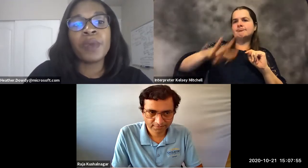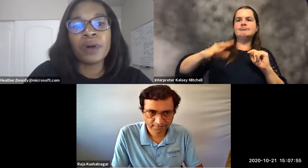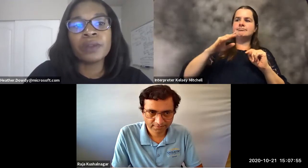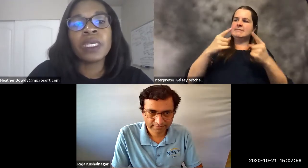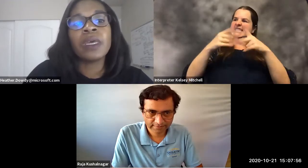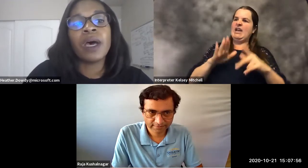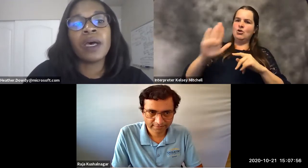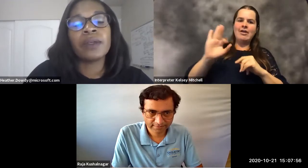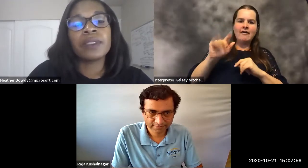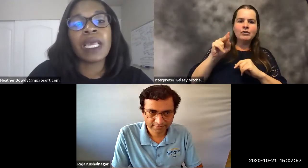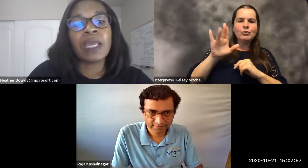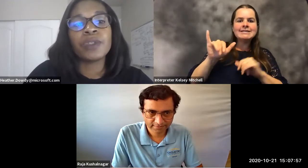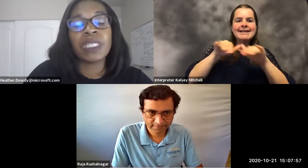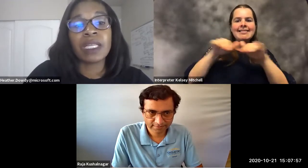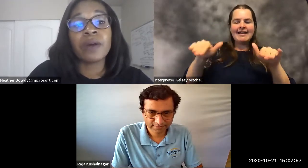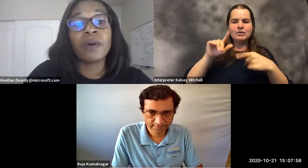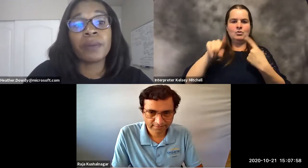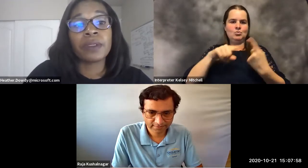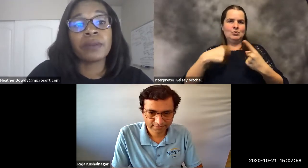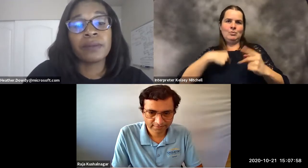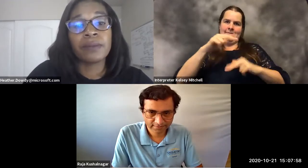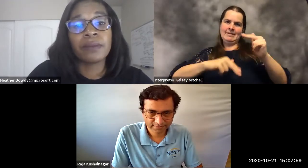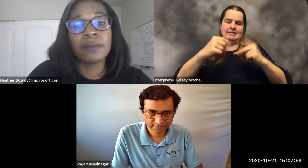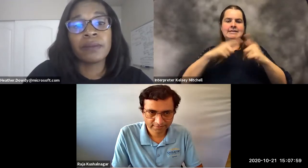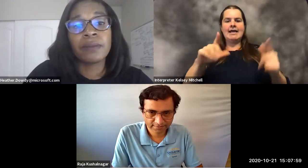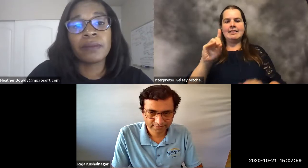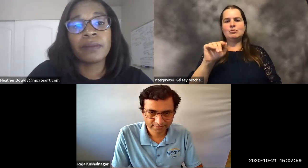we build sign language data corpus.